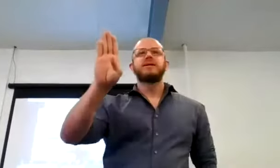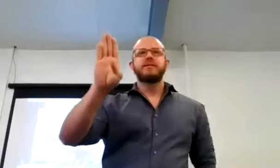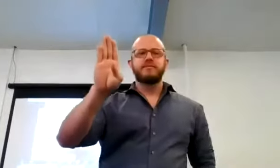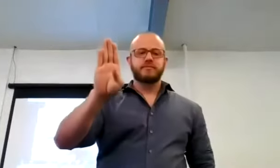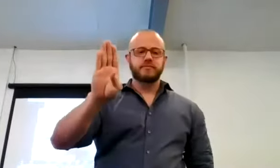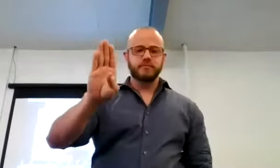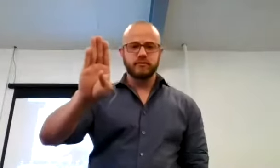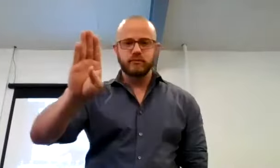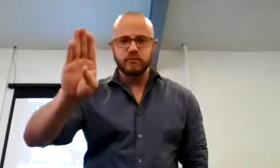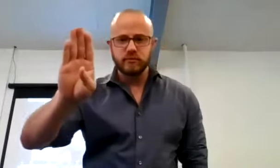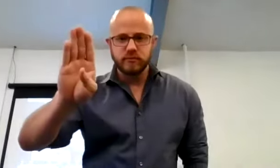B.